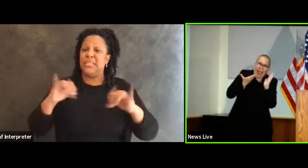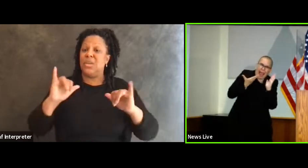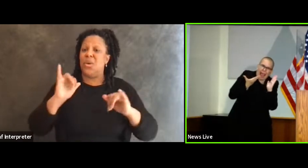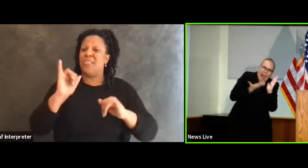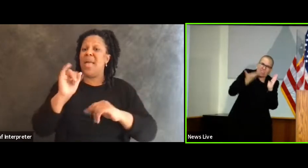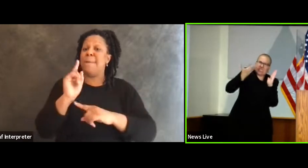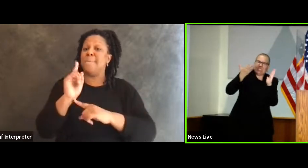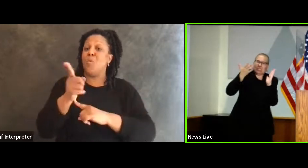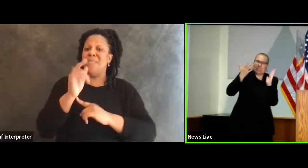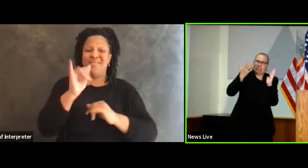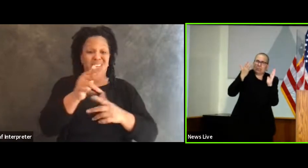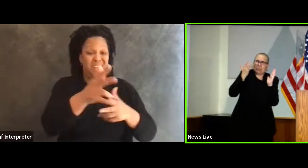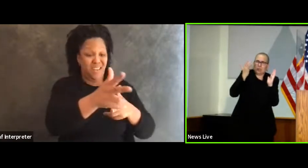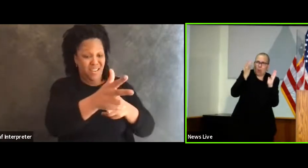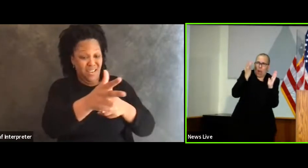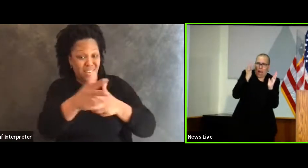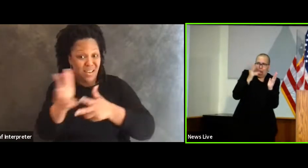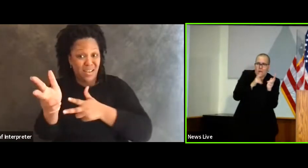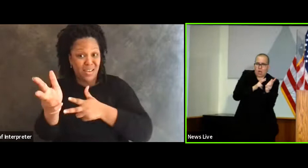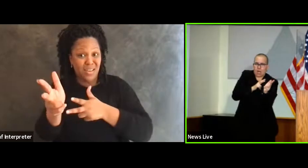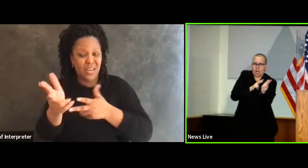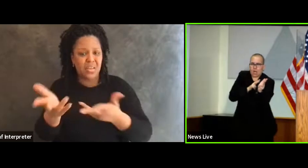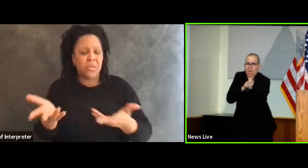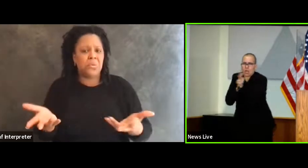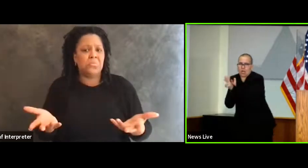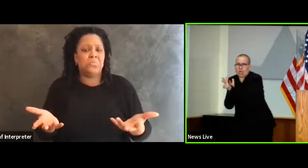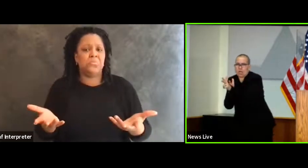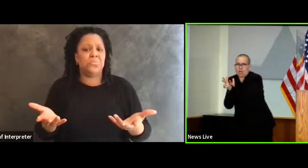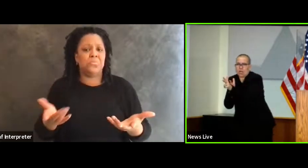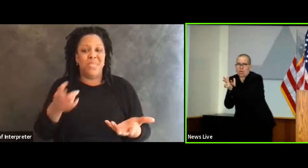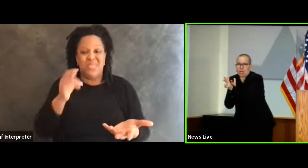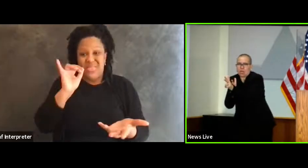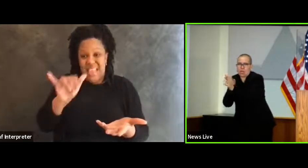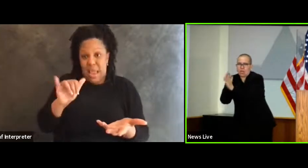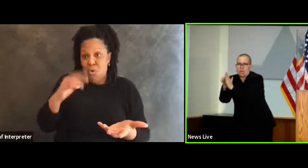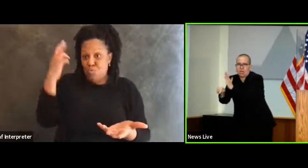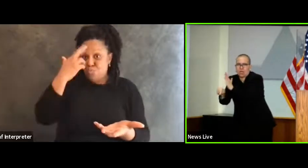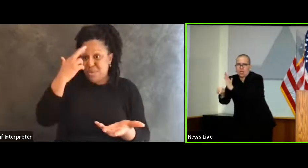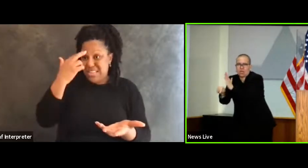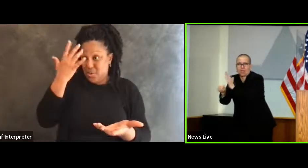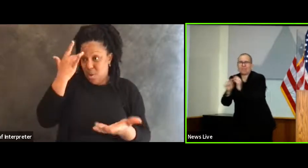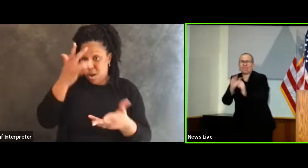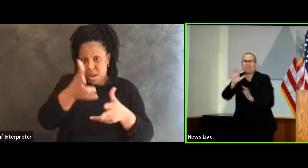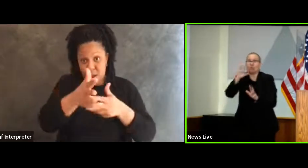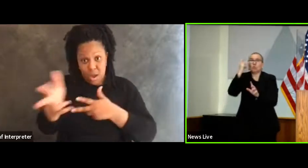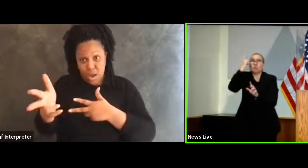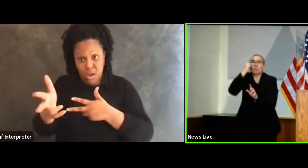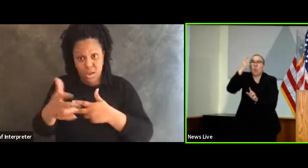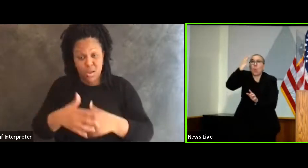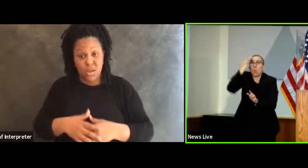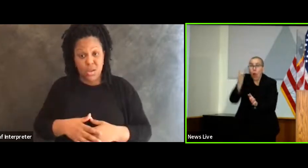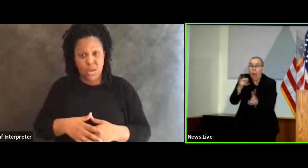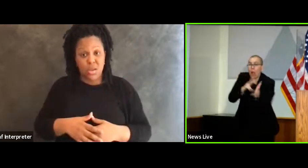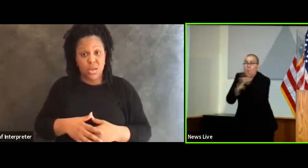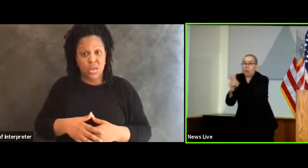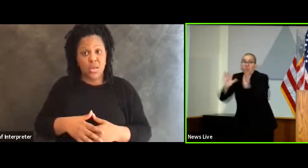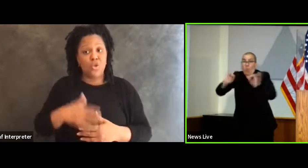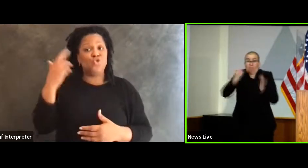over. That was not why he was pulled over. He was pulled over, and I'll stand to be